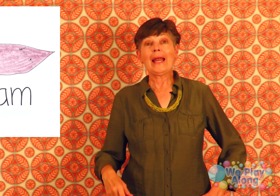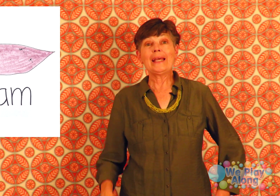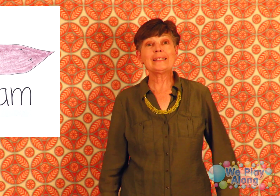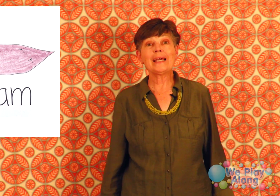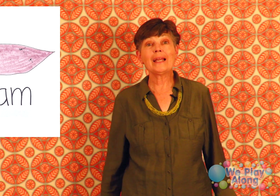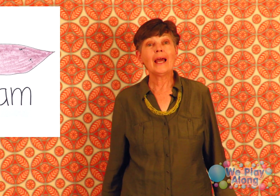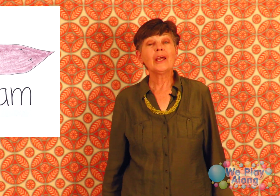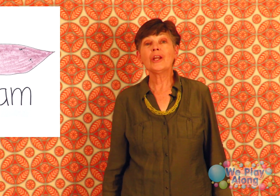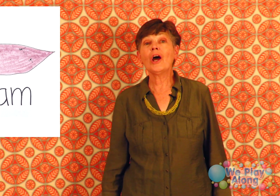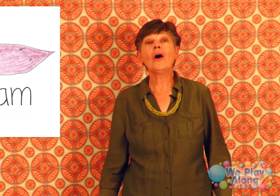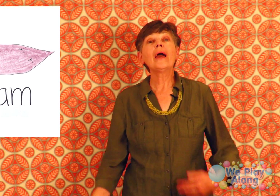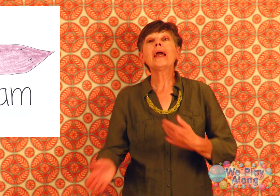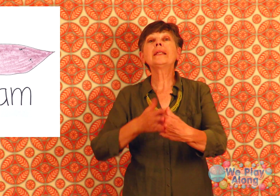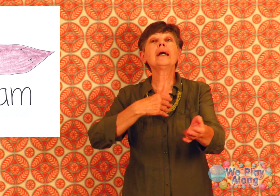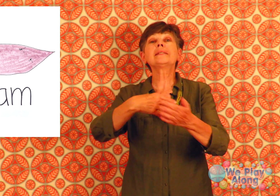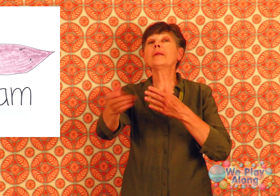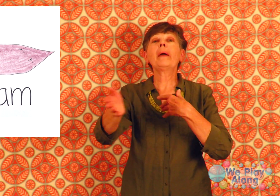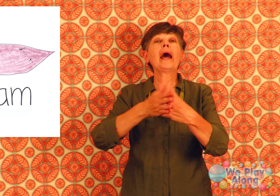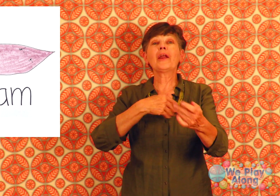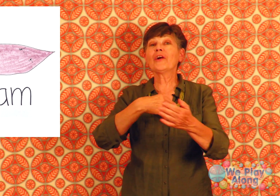he said, you know, it doesn't matter.